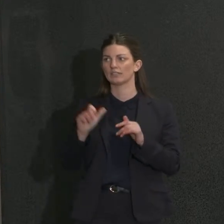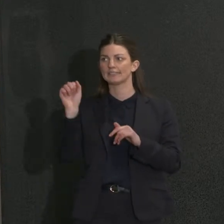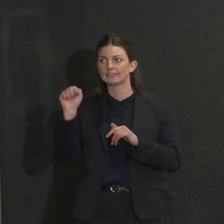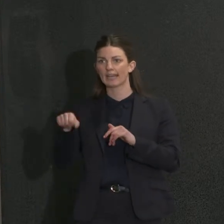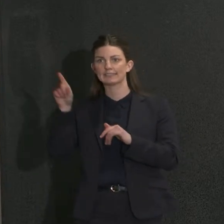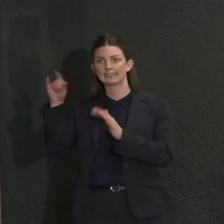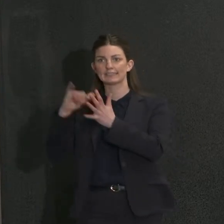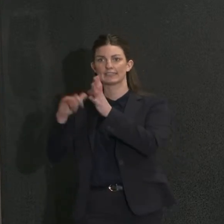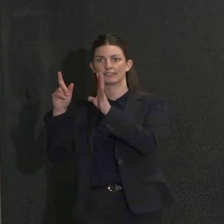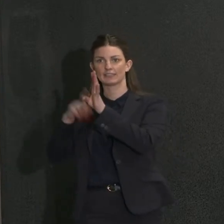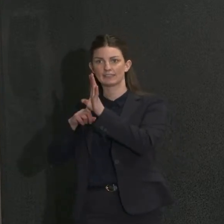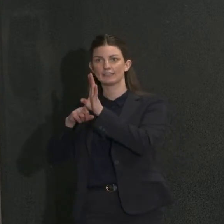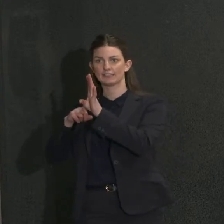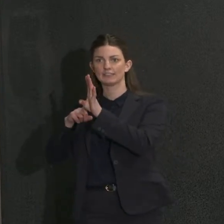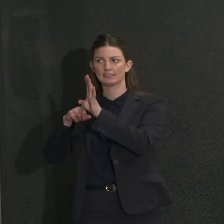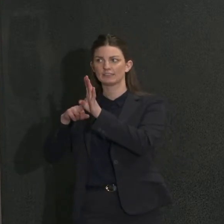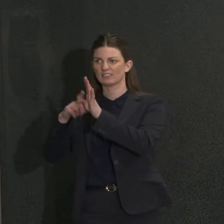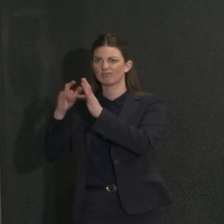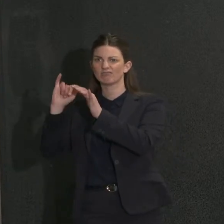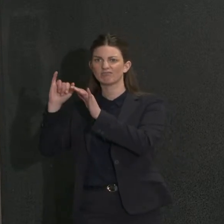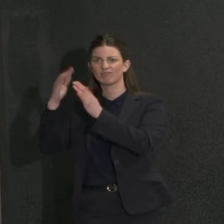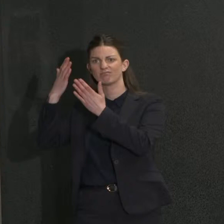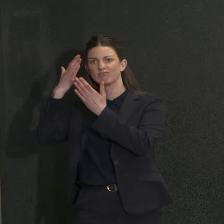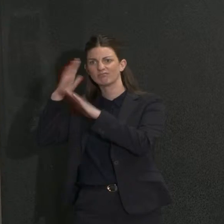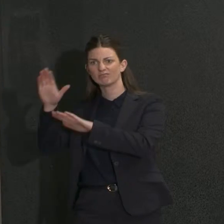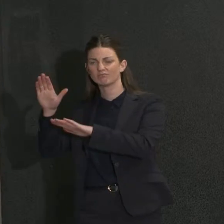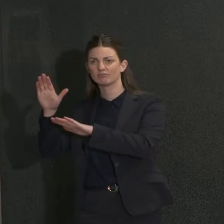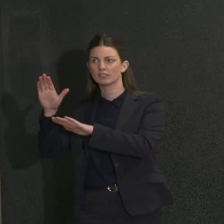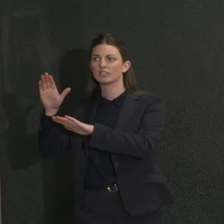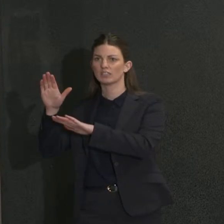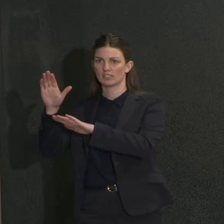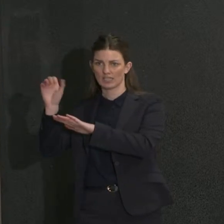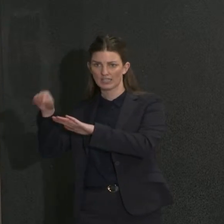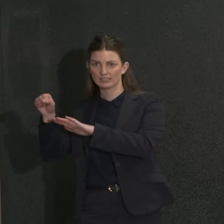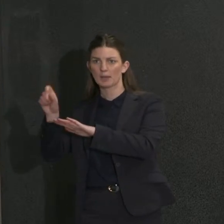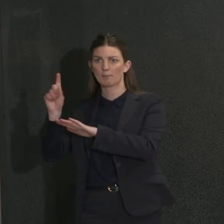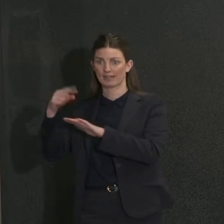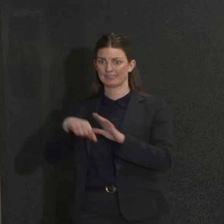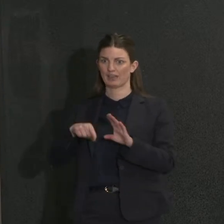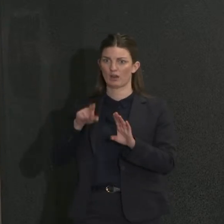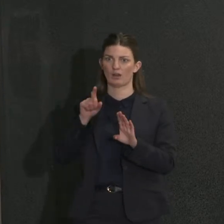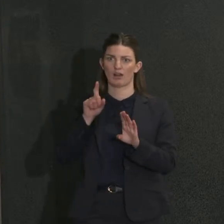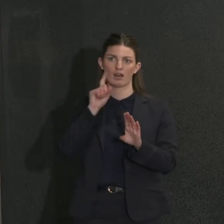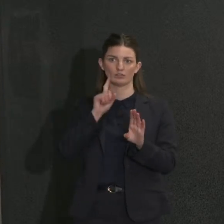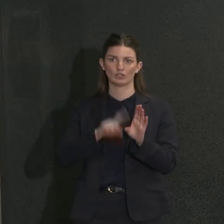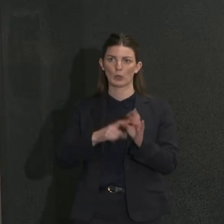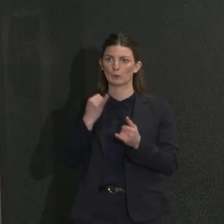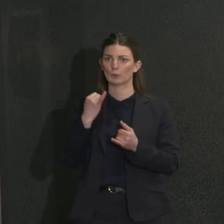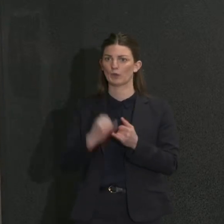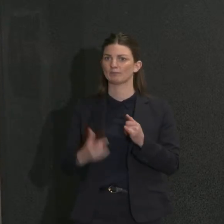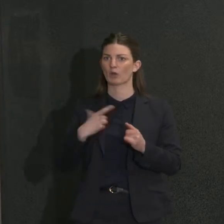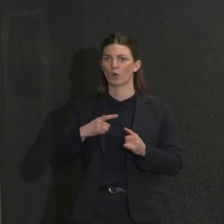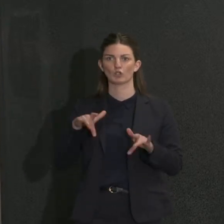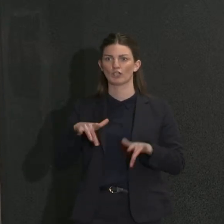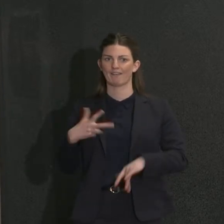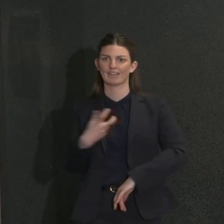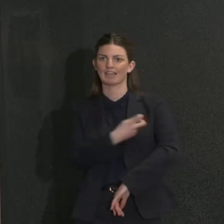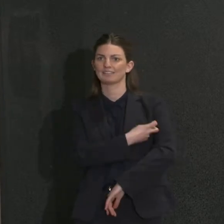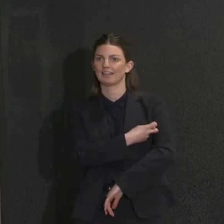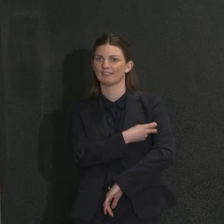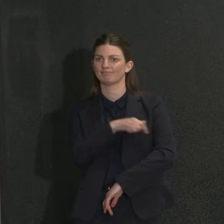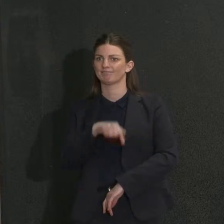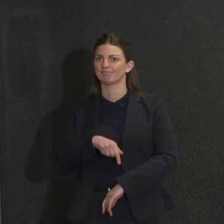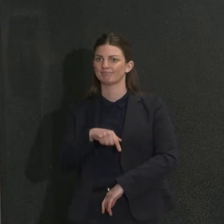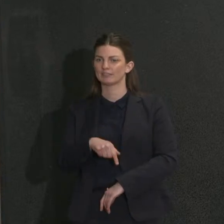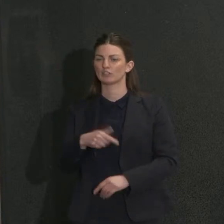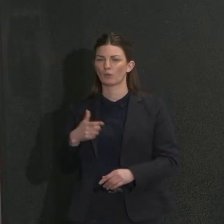same tragic outcome that, of course, the virus had here last year. Wastewater detection in Wangaratta was one of the